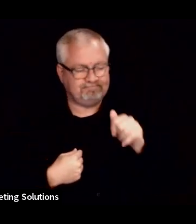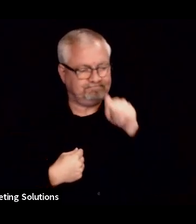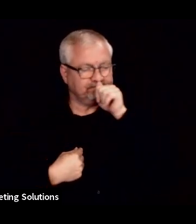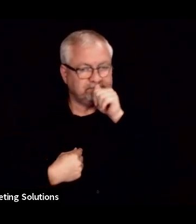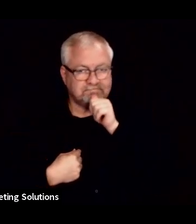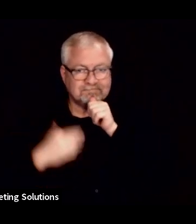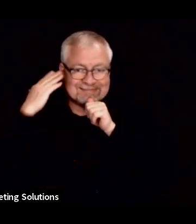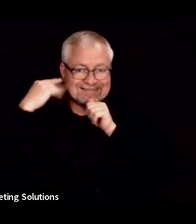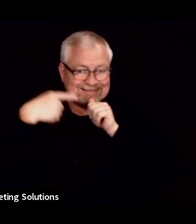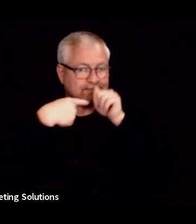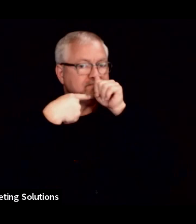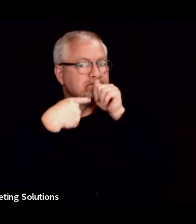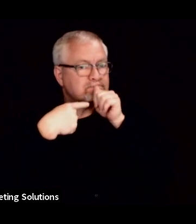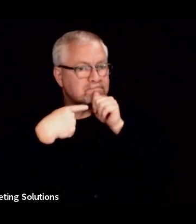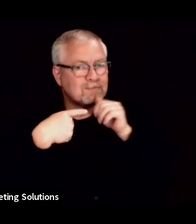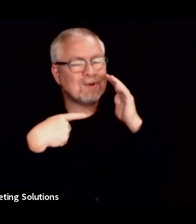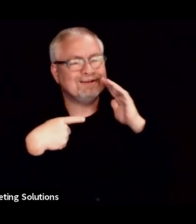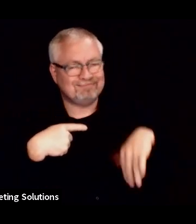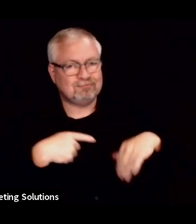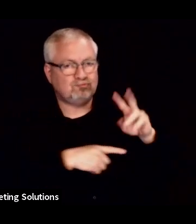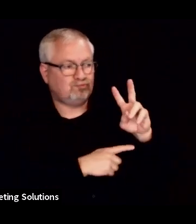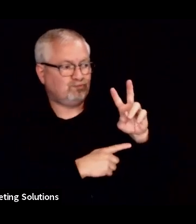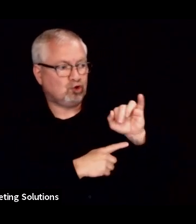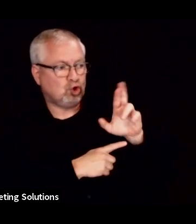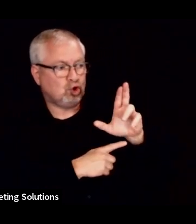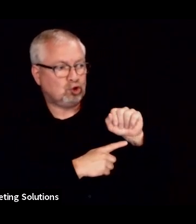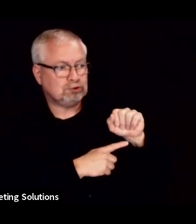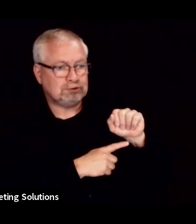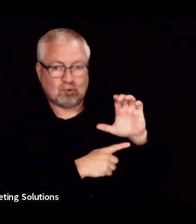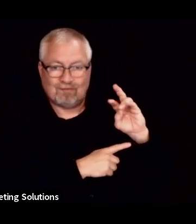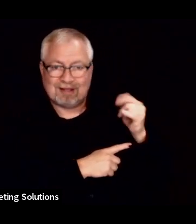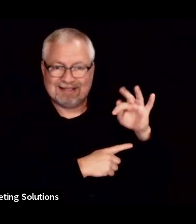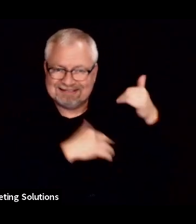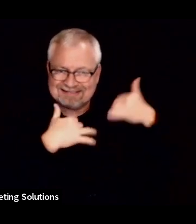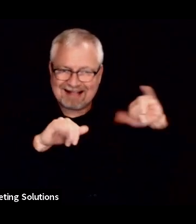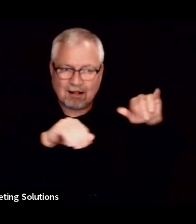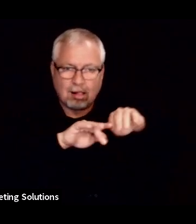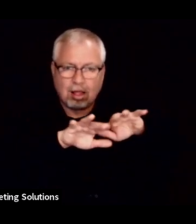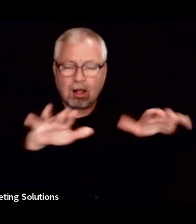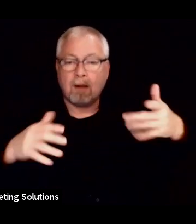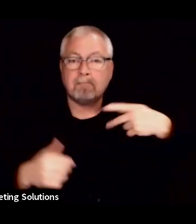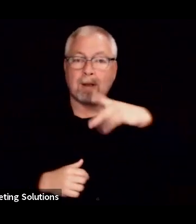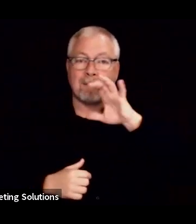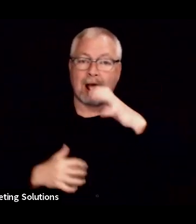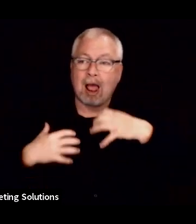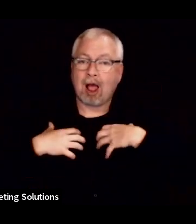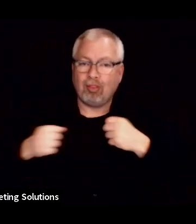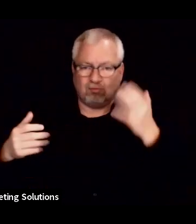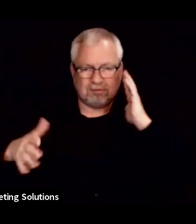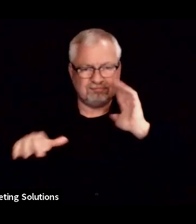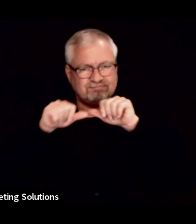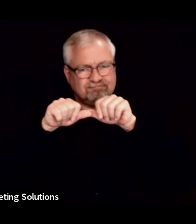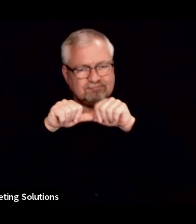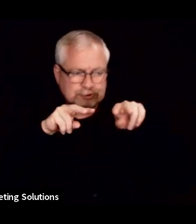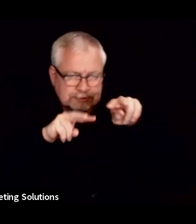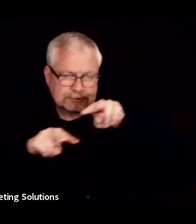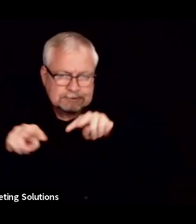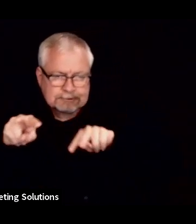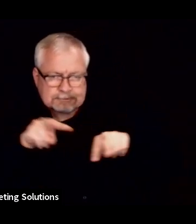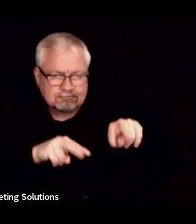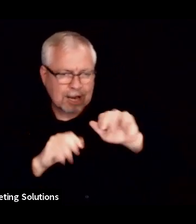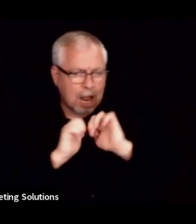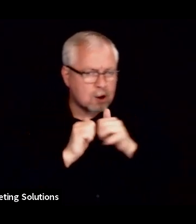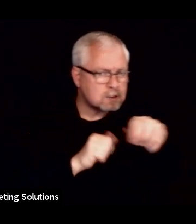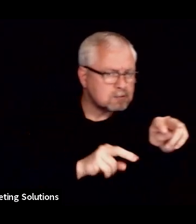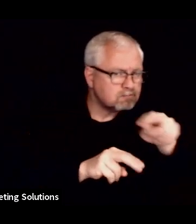basic public health strategies are going to be very, very essential to our ability to do that in as safe a manner as possible.